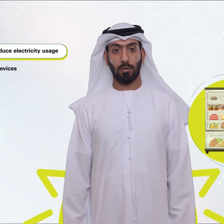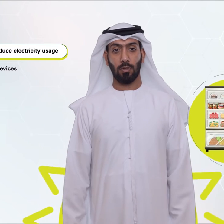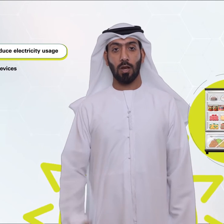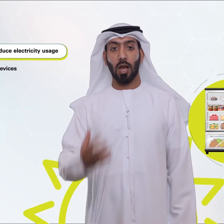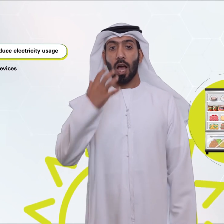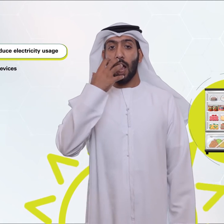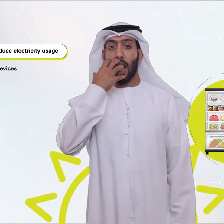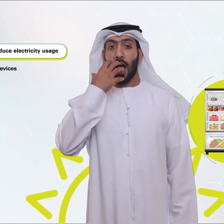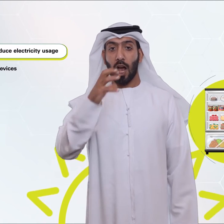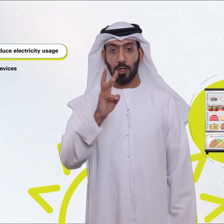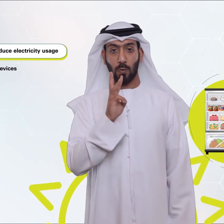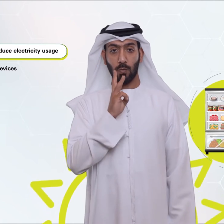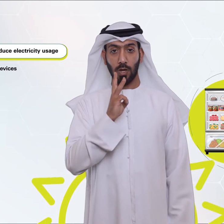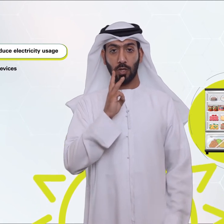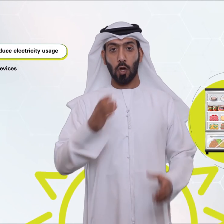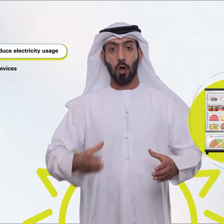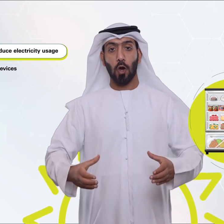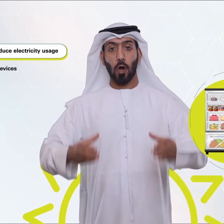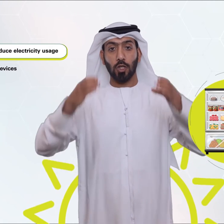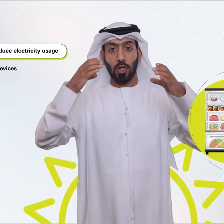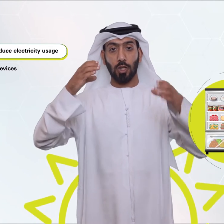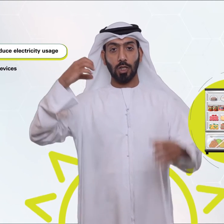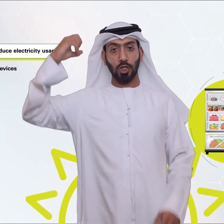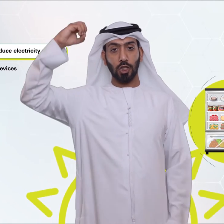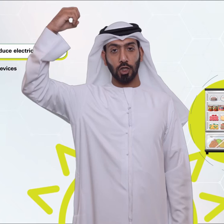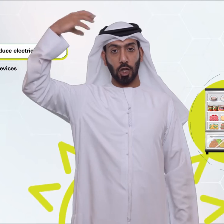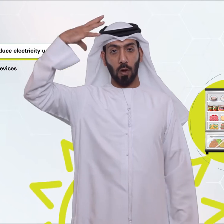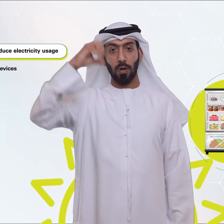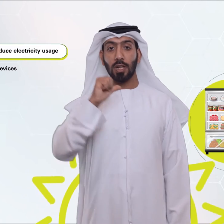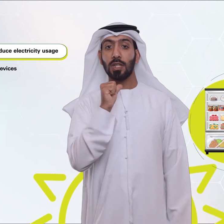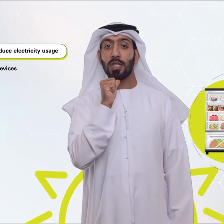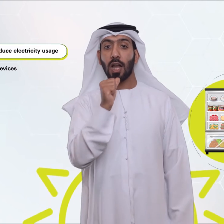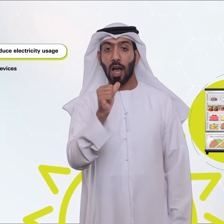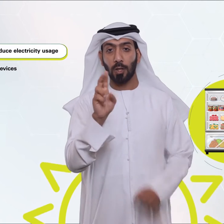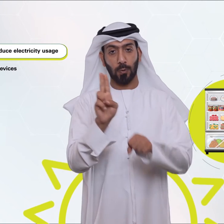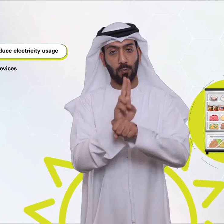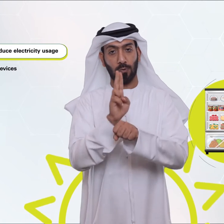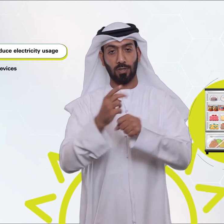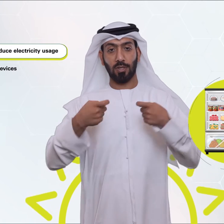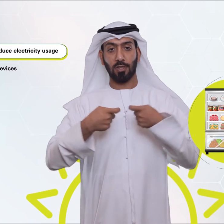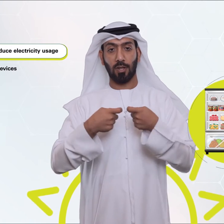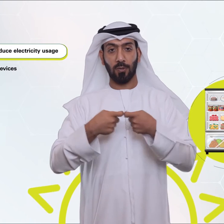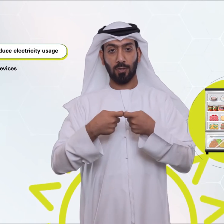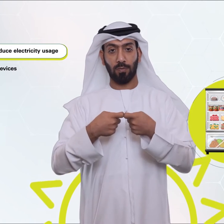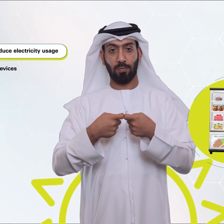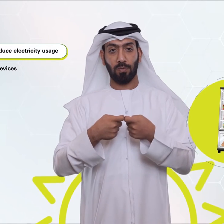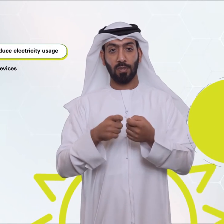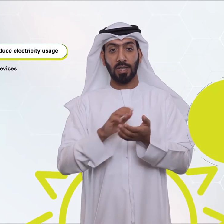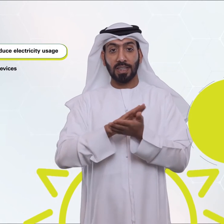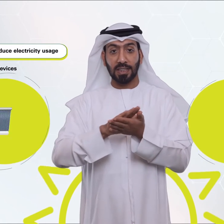Avoid leaving electrical appliances running in vain, such as leaving the refrigerator door open while doing some other things.